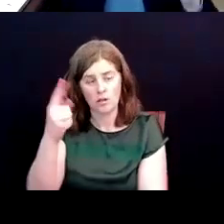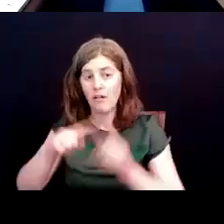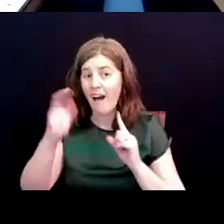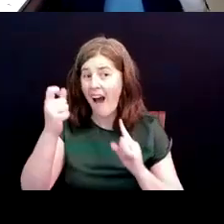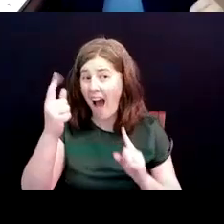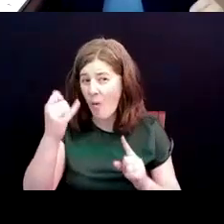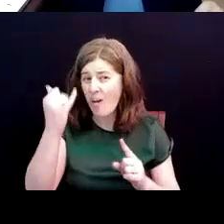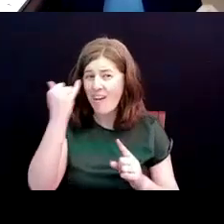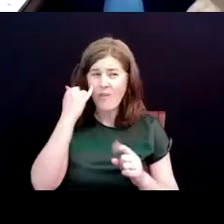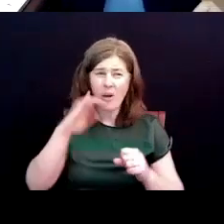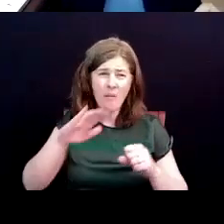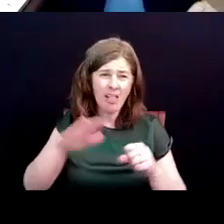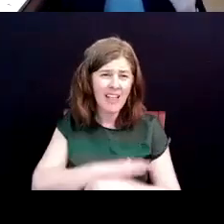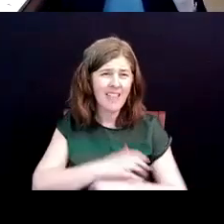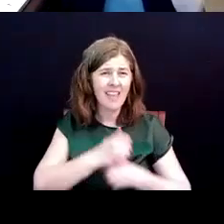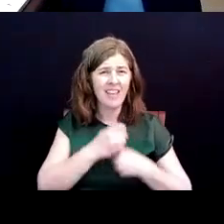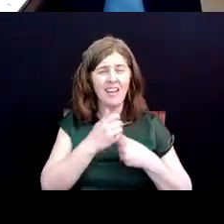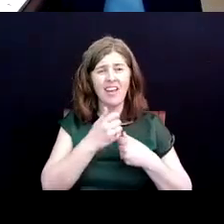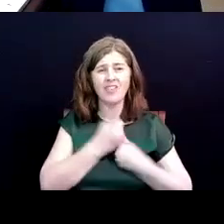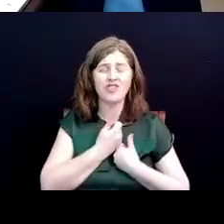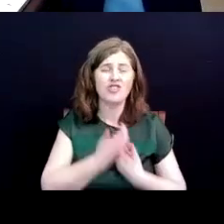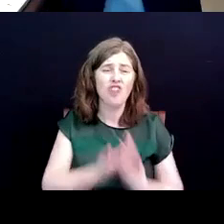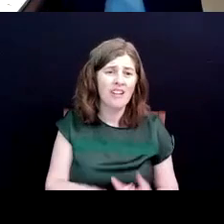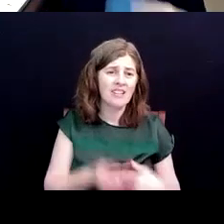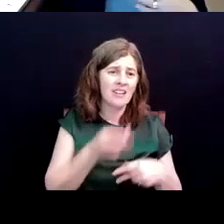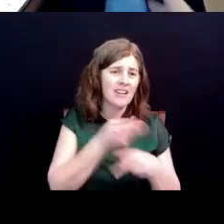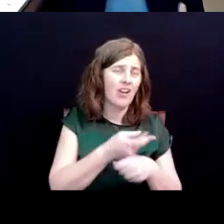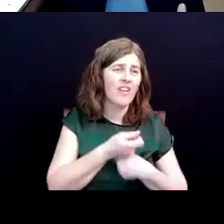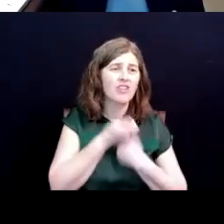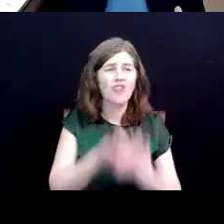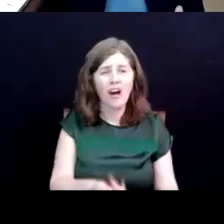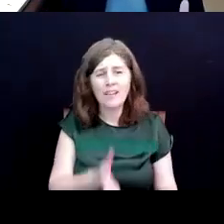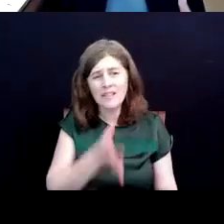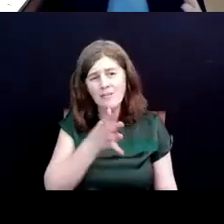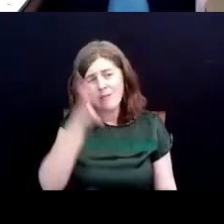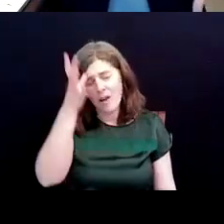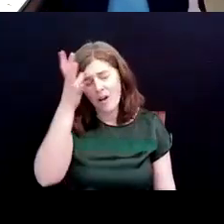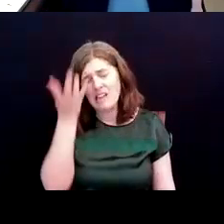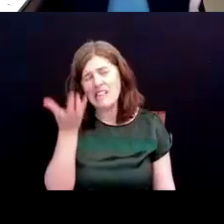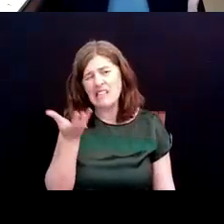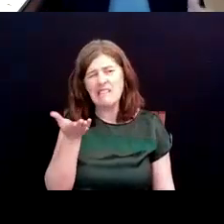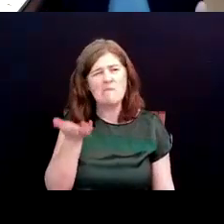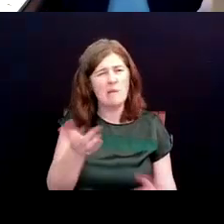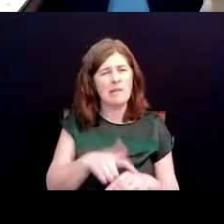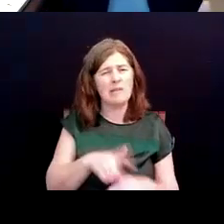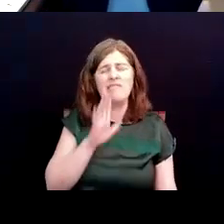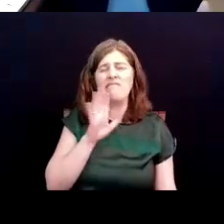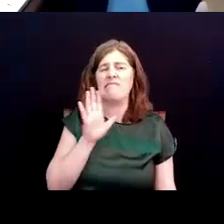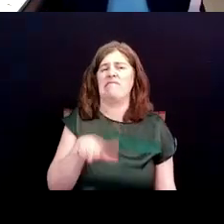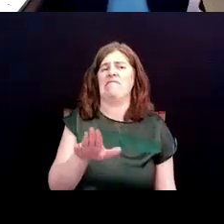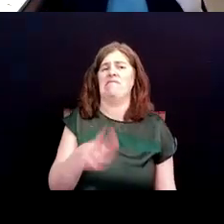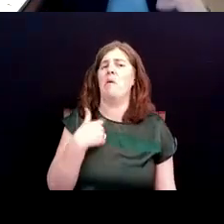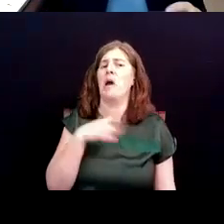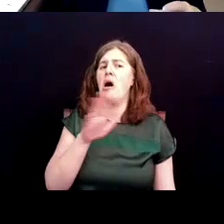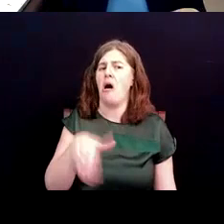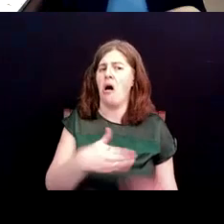got a completely exhausted caregiver, a completely exhausted parent, then that might be a time to say, all right, tell you what, we all need to get some rest,